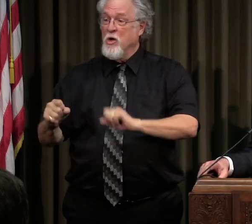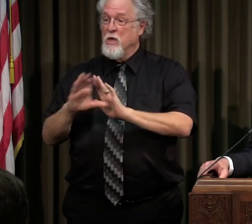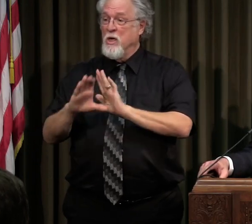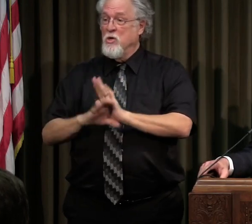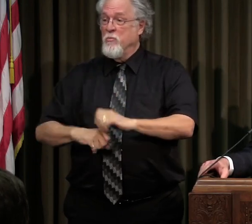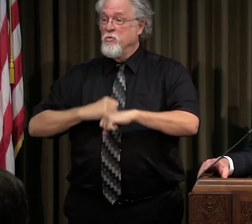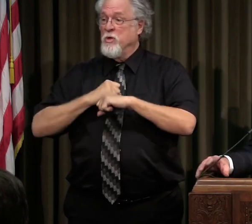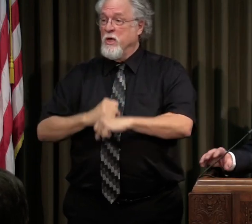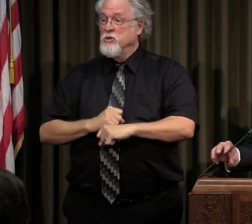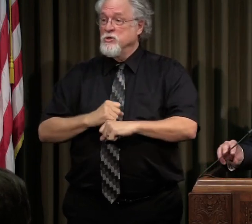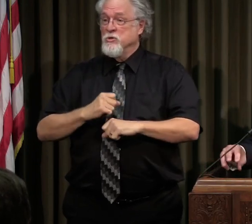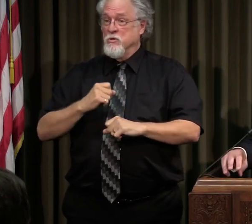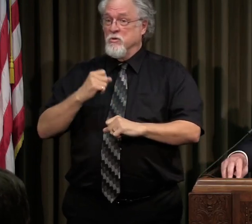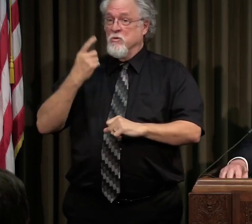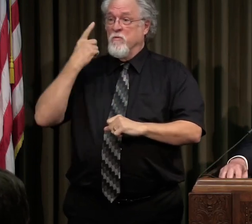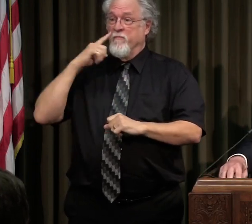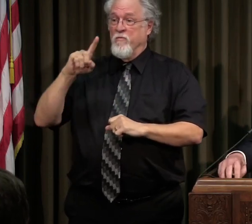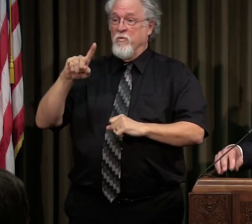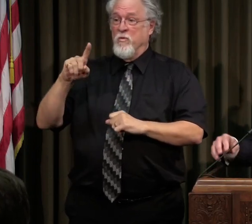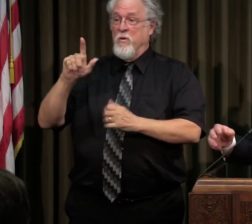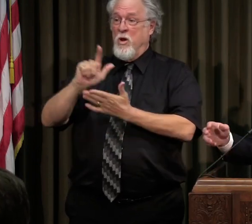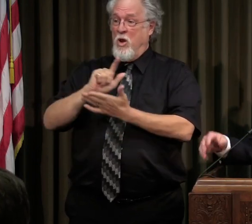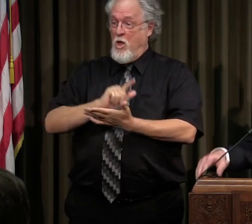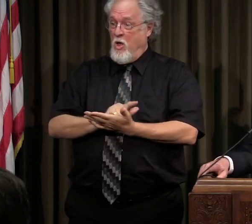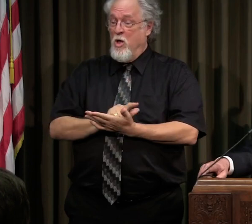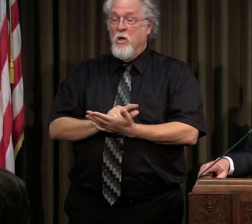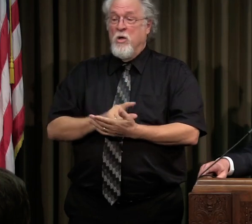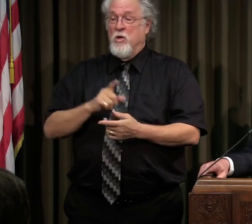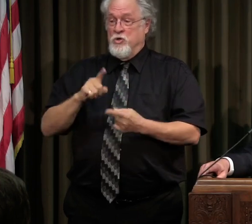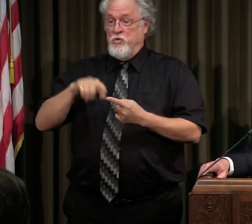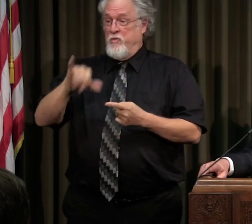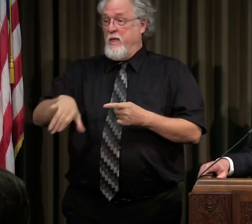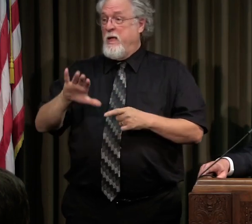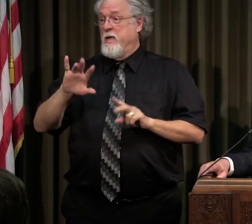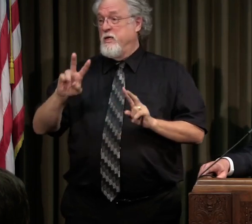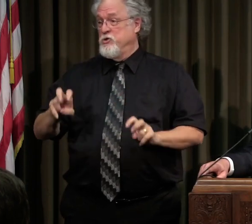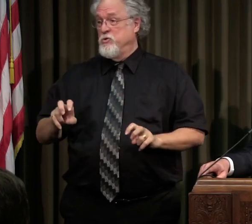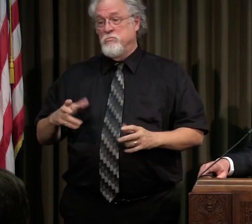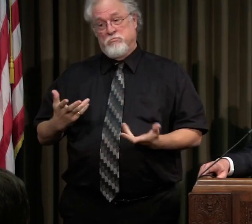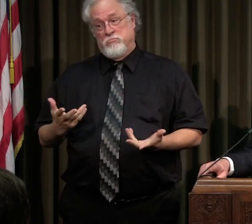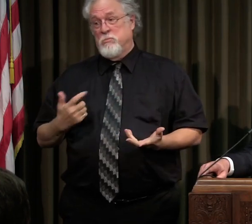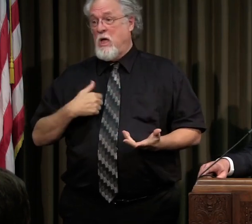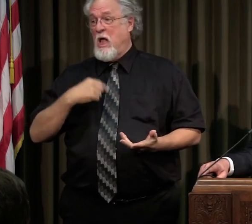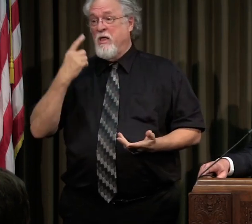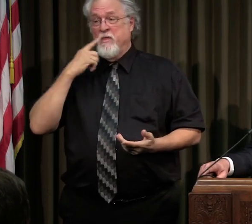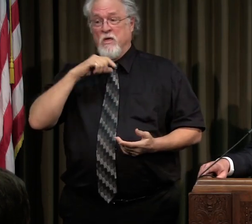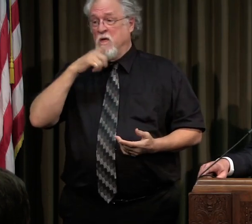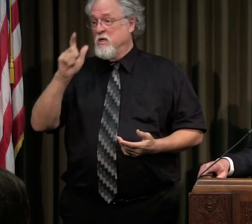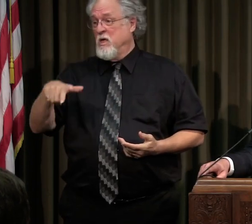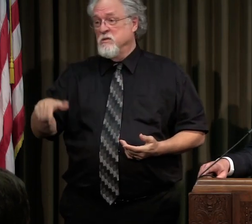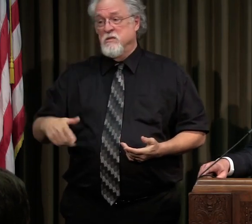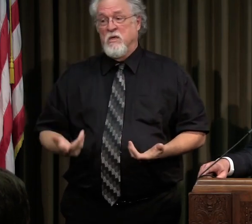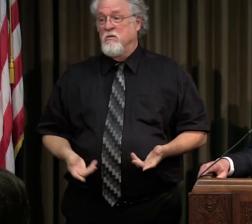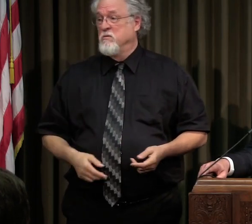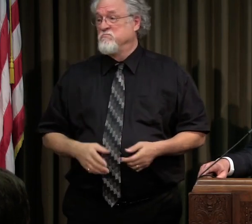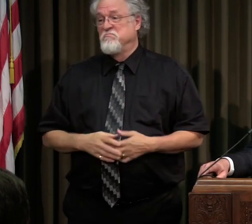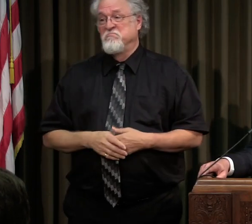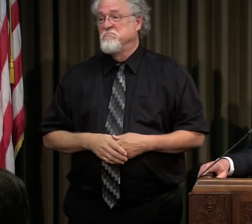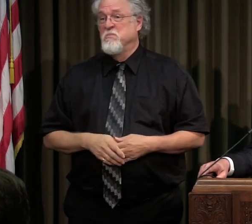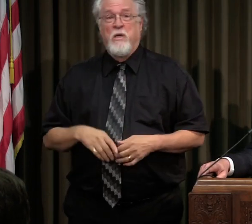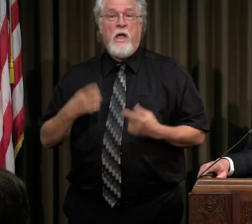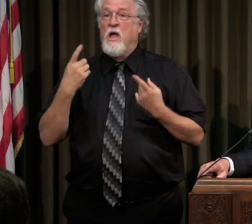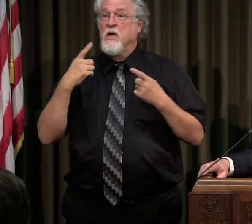constitutional protections afforded by law to this issue. So I think it's unnecessary. I don't think